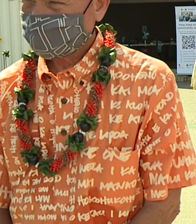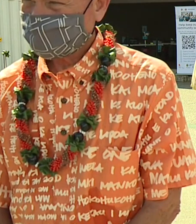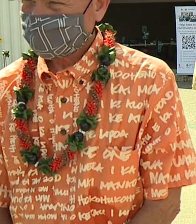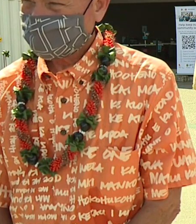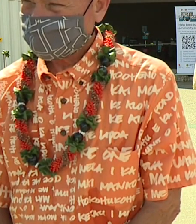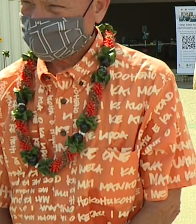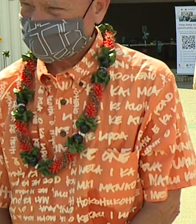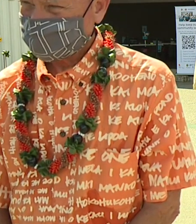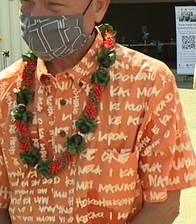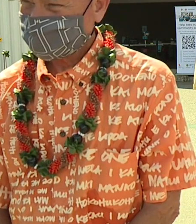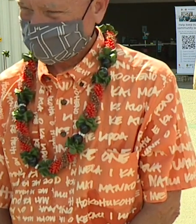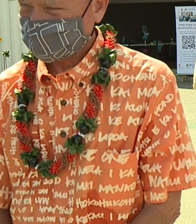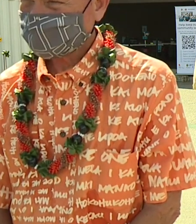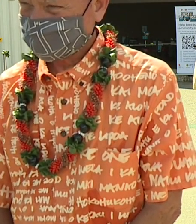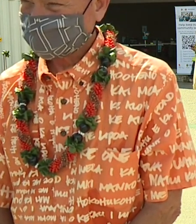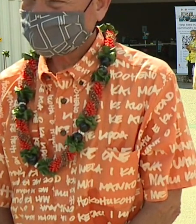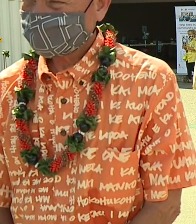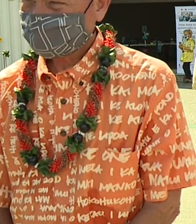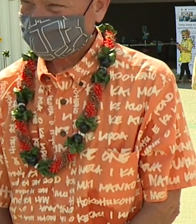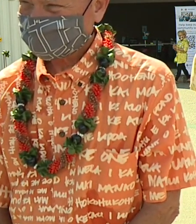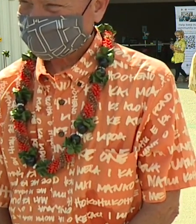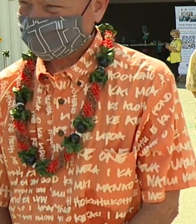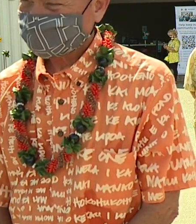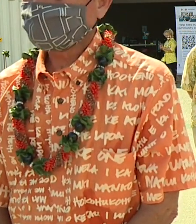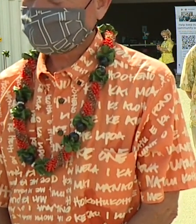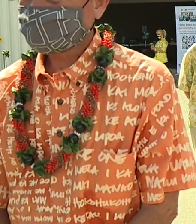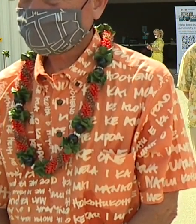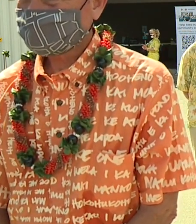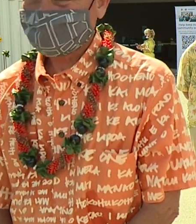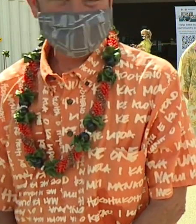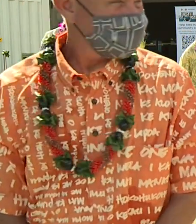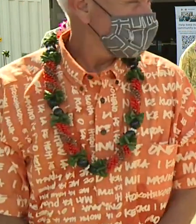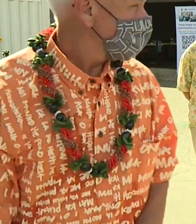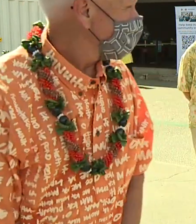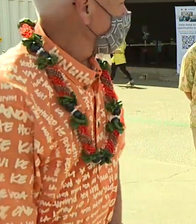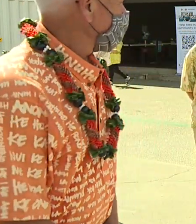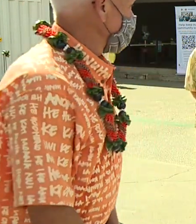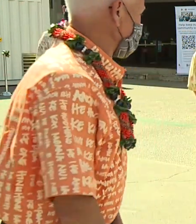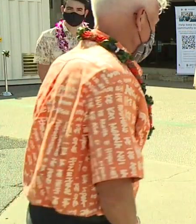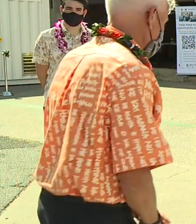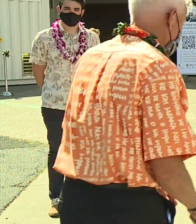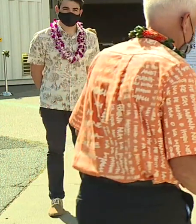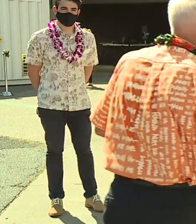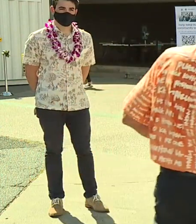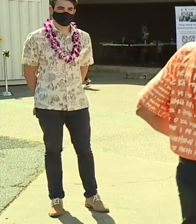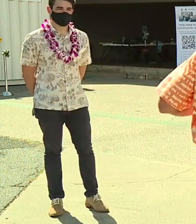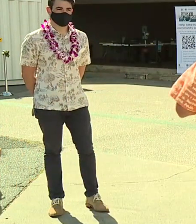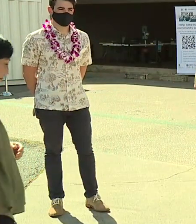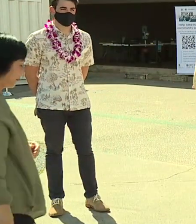they might be able to solve to those issues, right? So